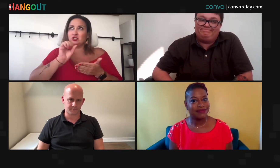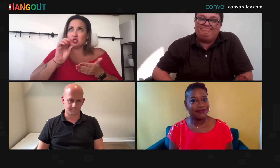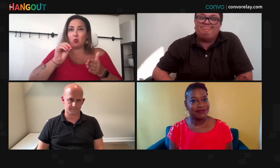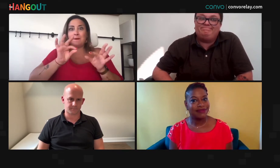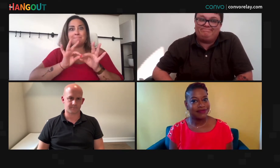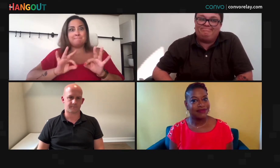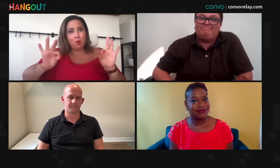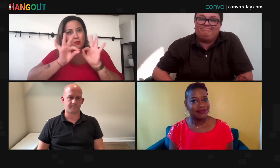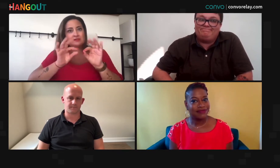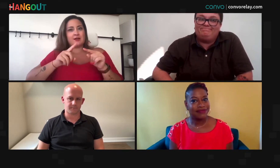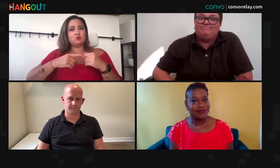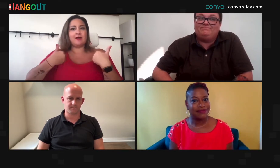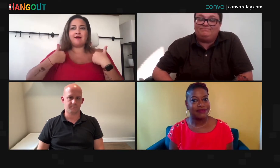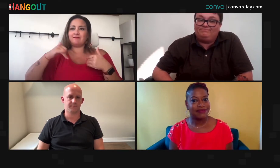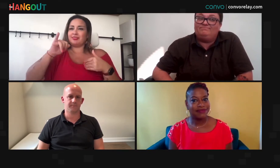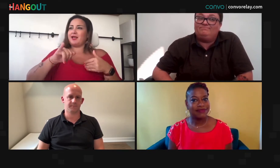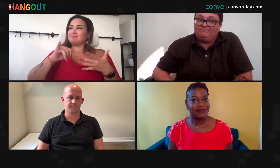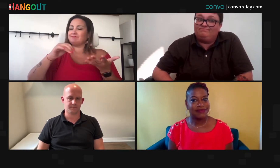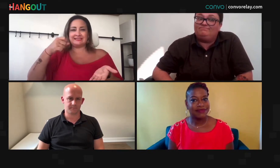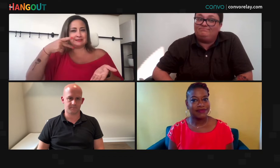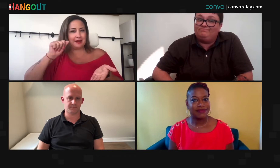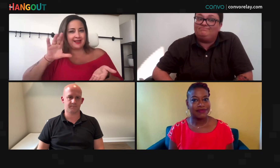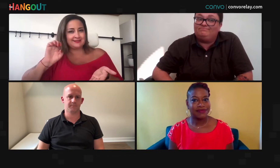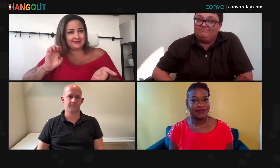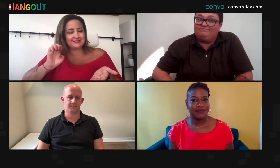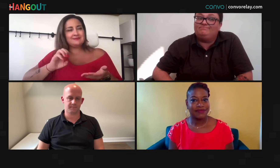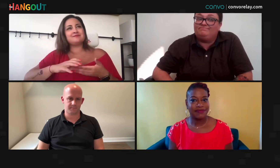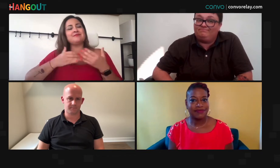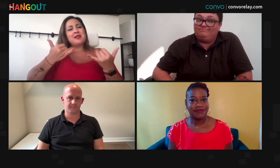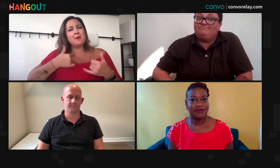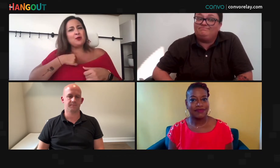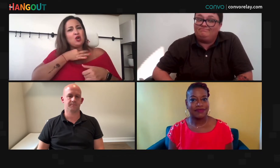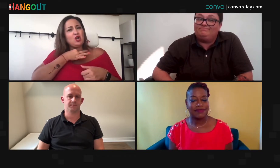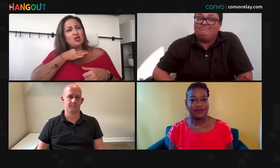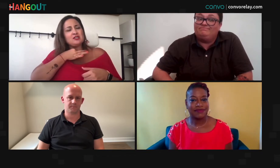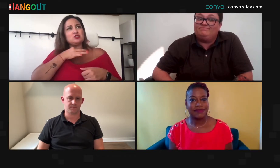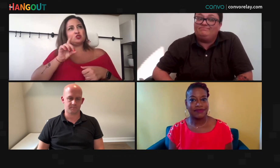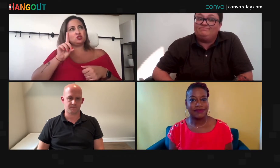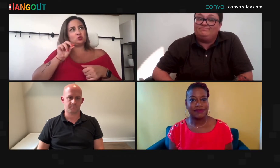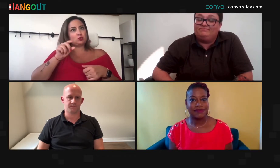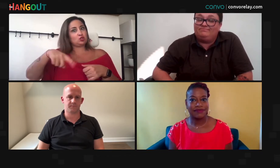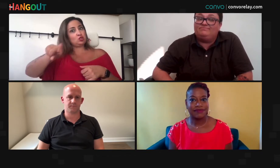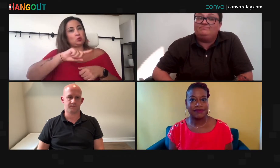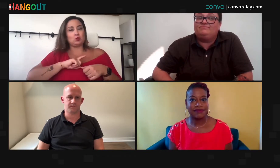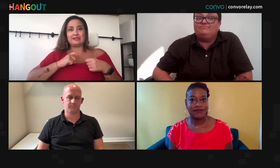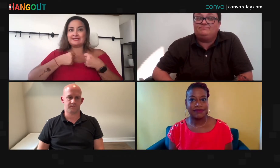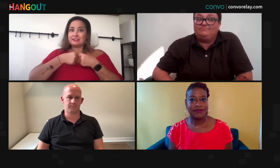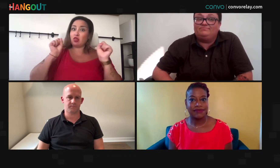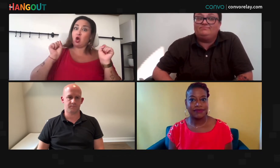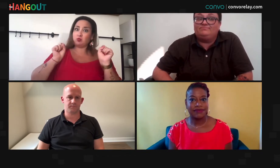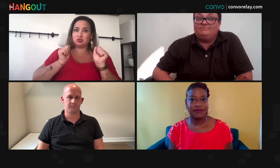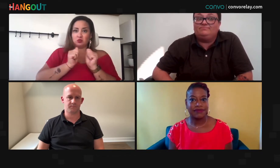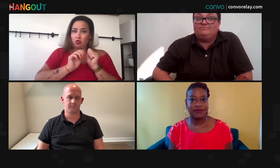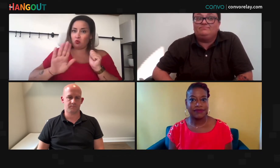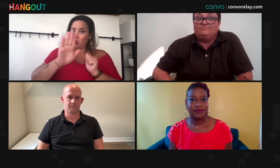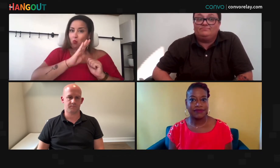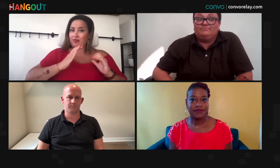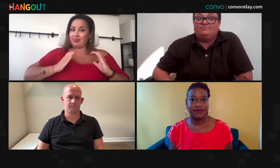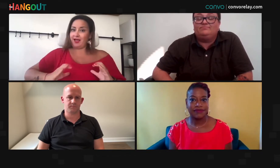really nice thing and so important to have that space. Now I'm curious, Do you